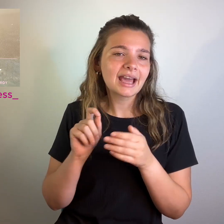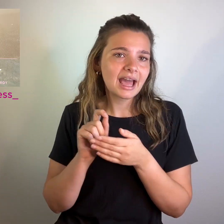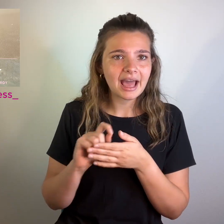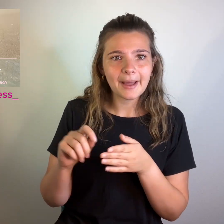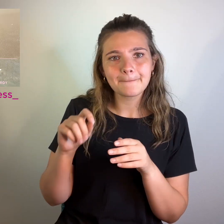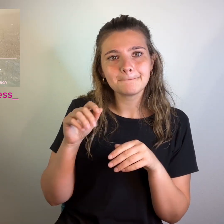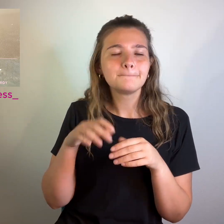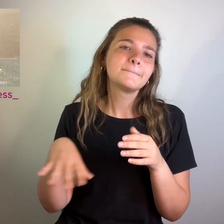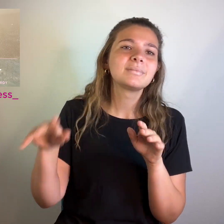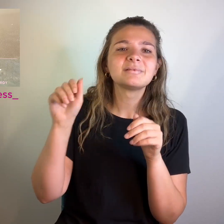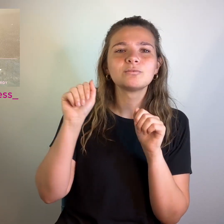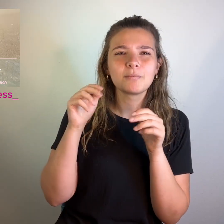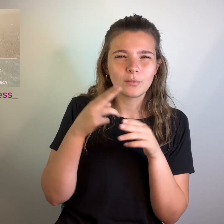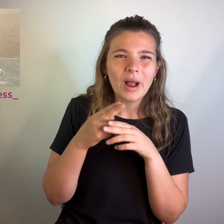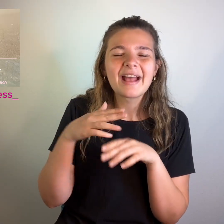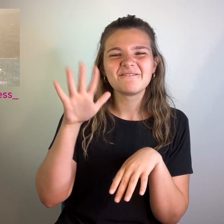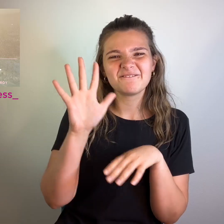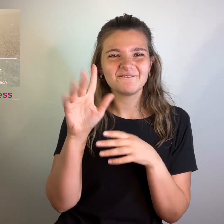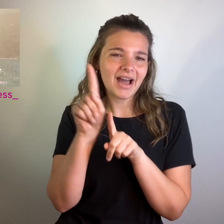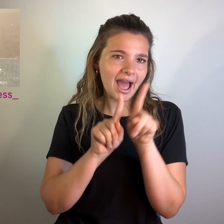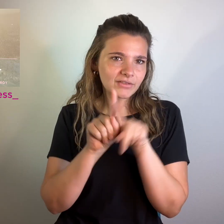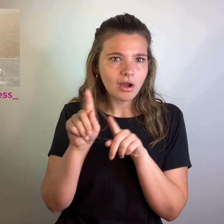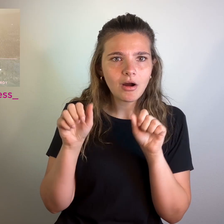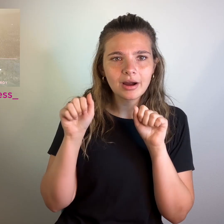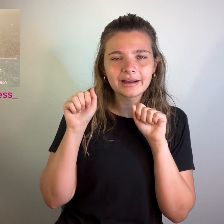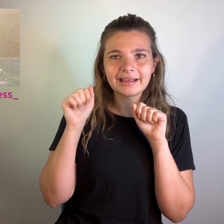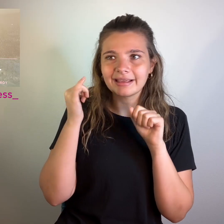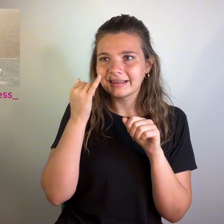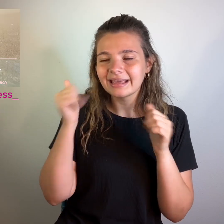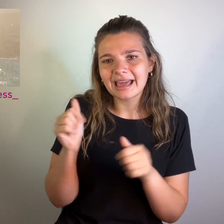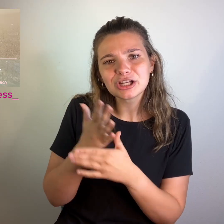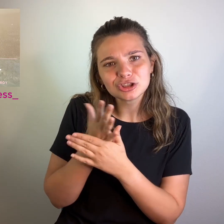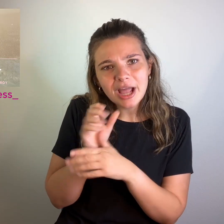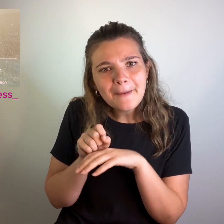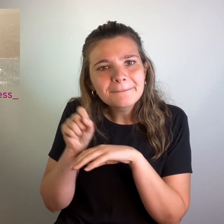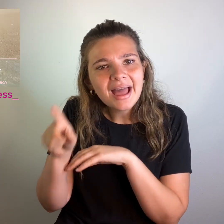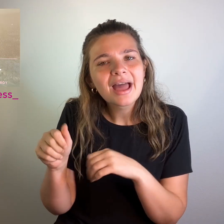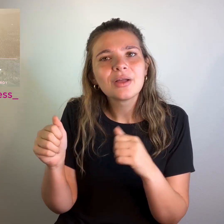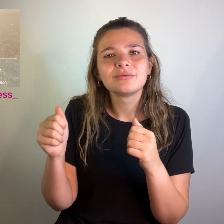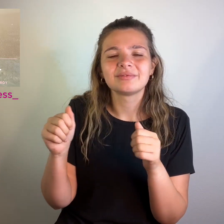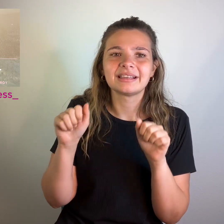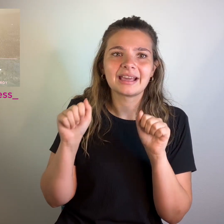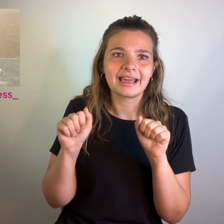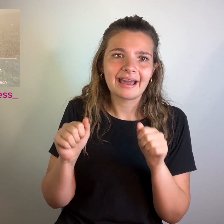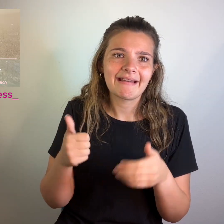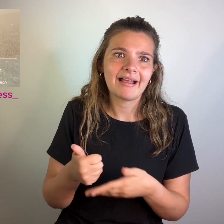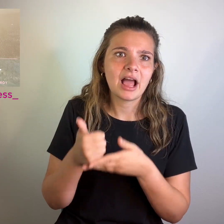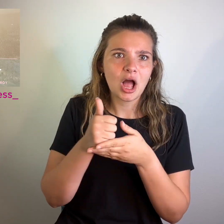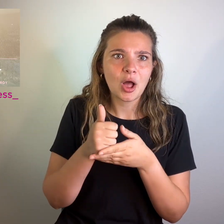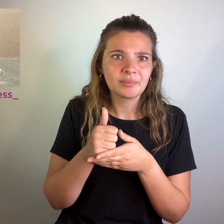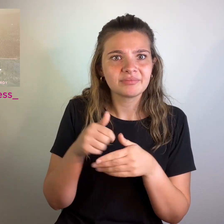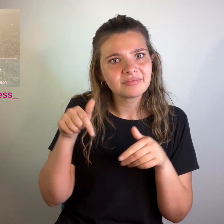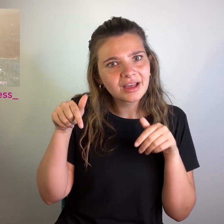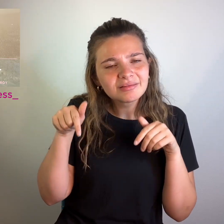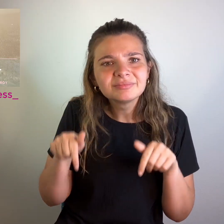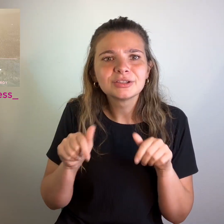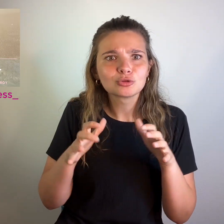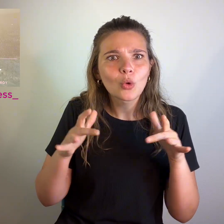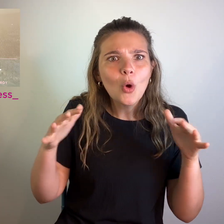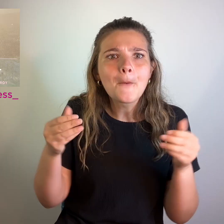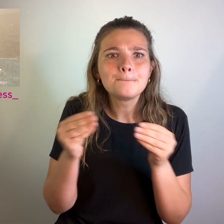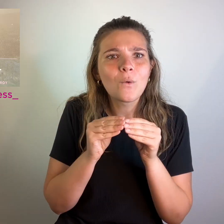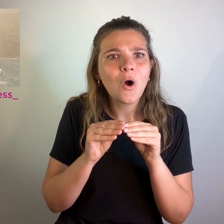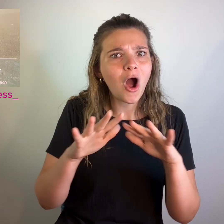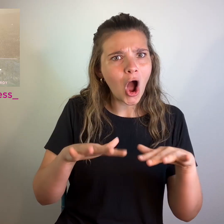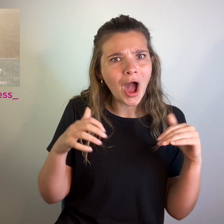earned. Maybe share it with somebody that you know needs to hear this. It's the way that we grow the show. And at the end of the day, our intention here for Sami's Spiritual